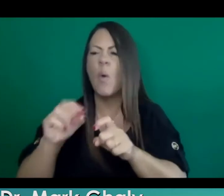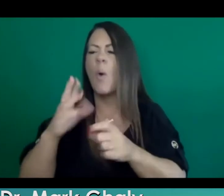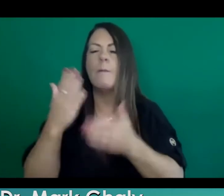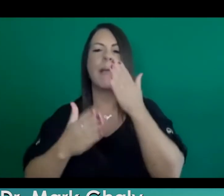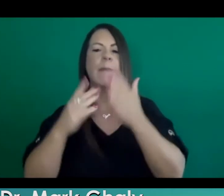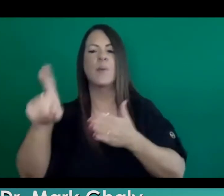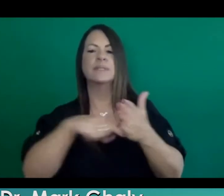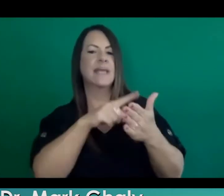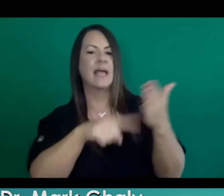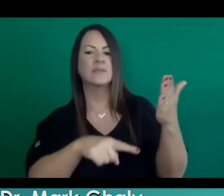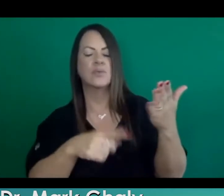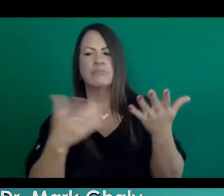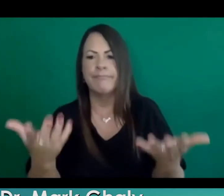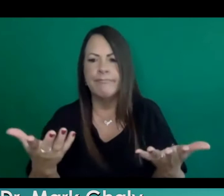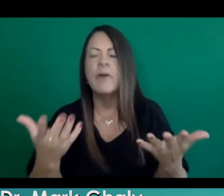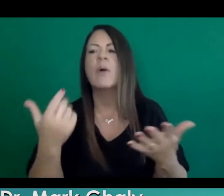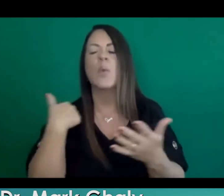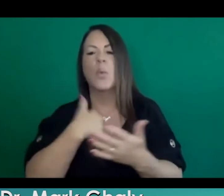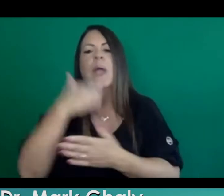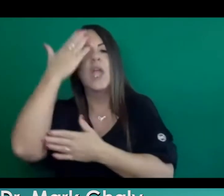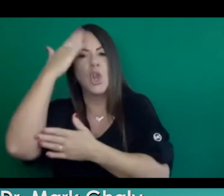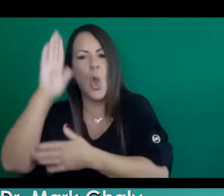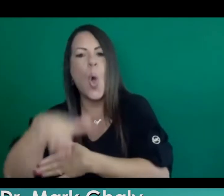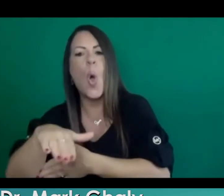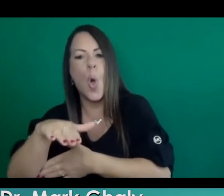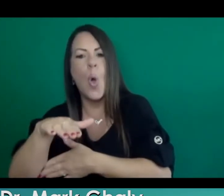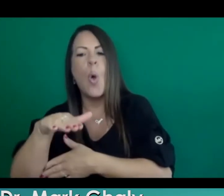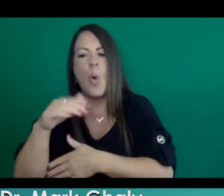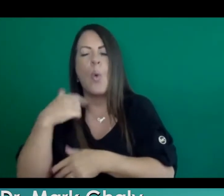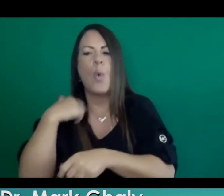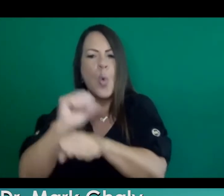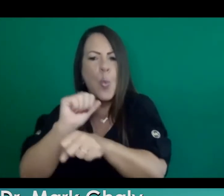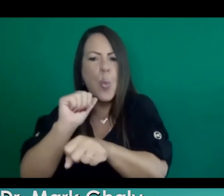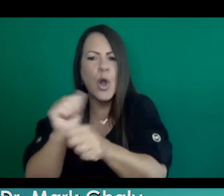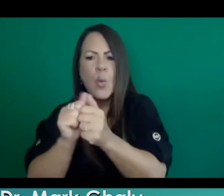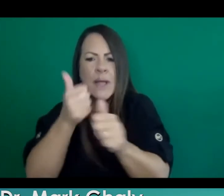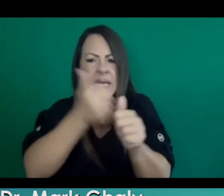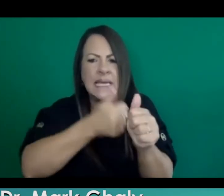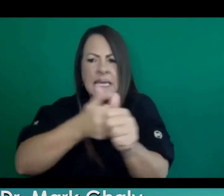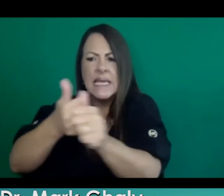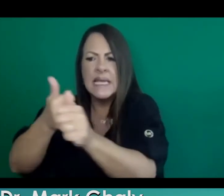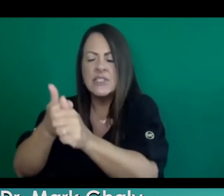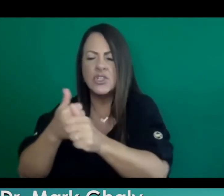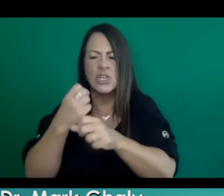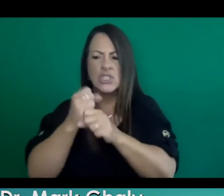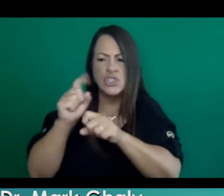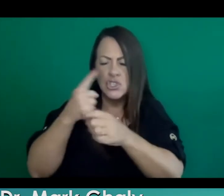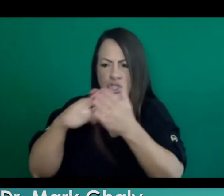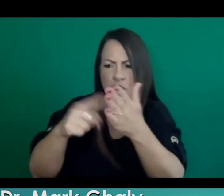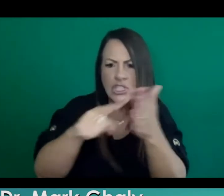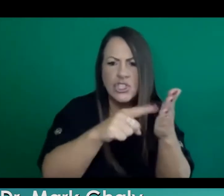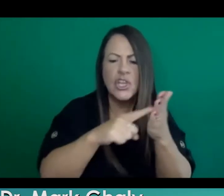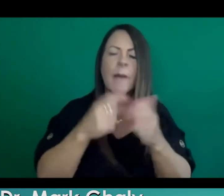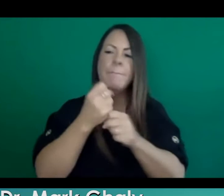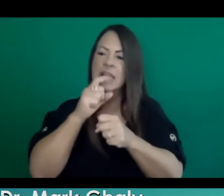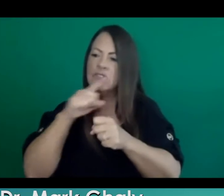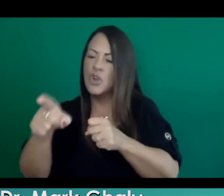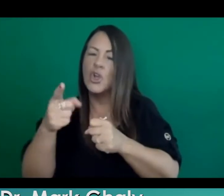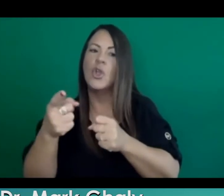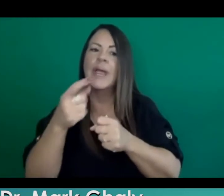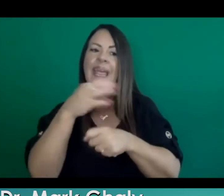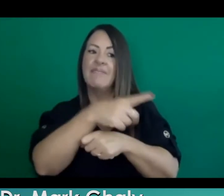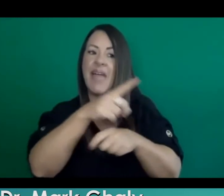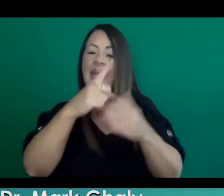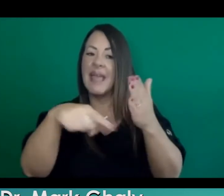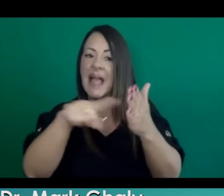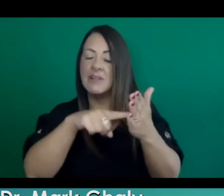canceled. And so in that way, we know we're working with our partners to make sure anybody who's been impacted gets rescheduled and in fact gets access to